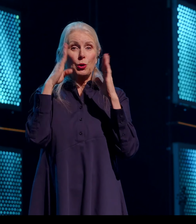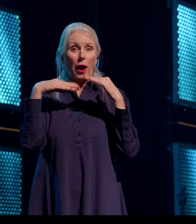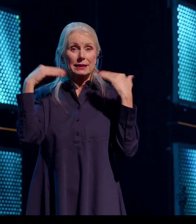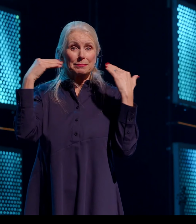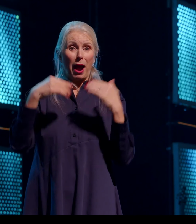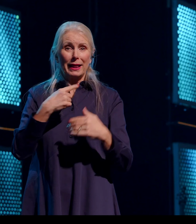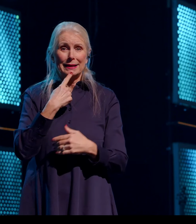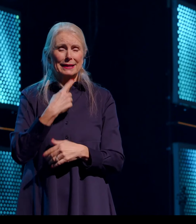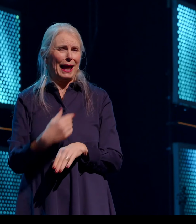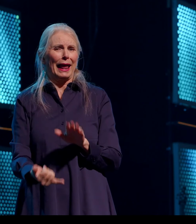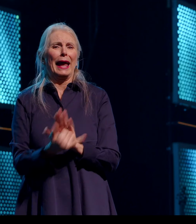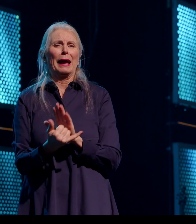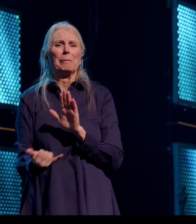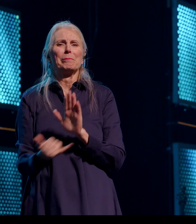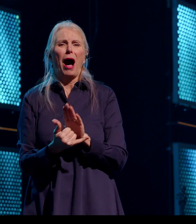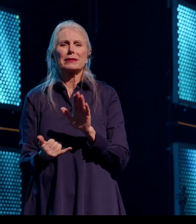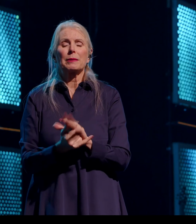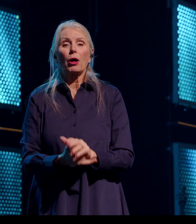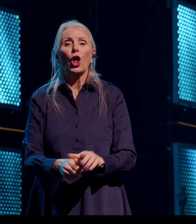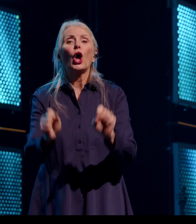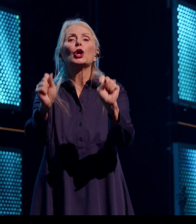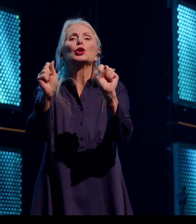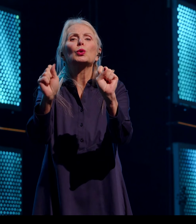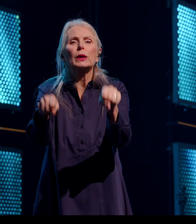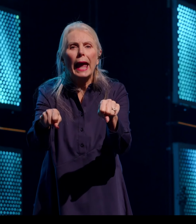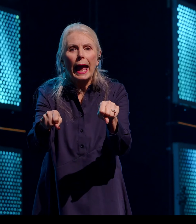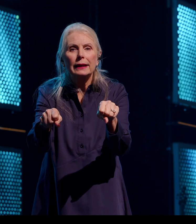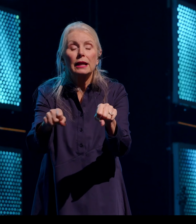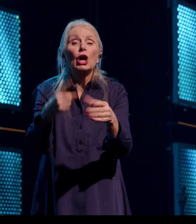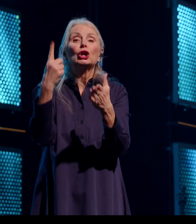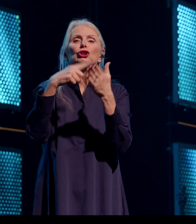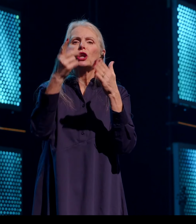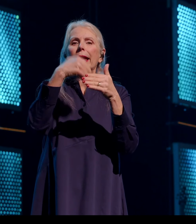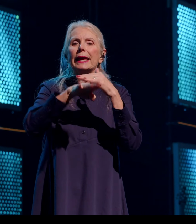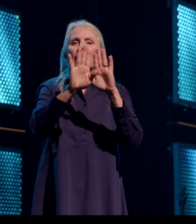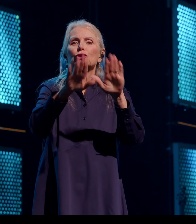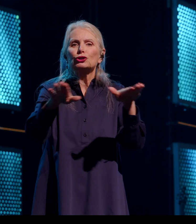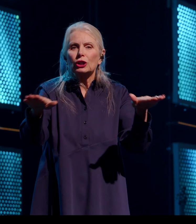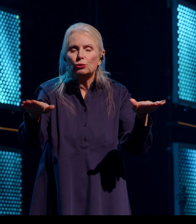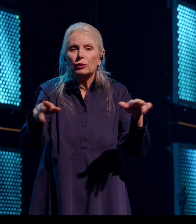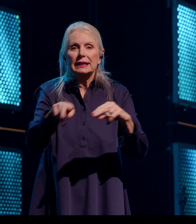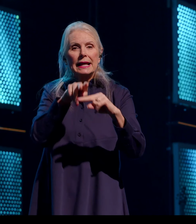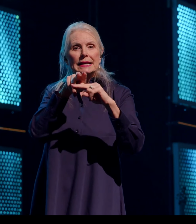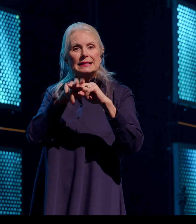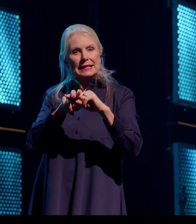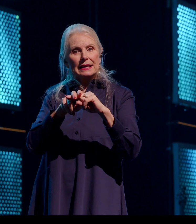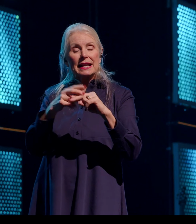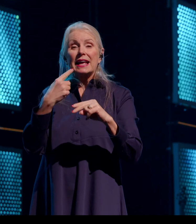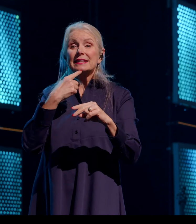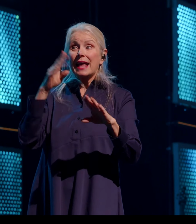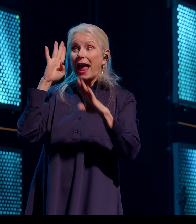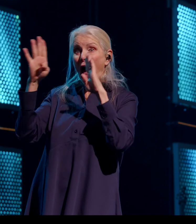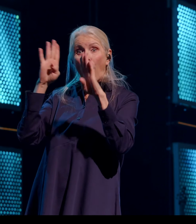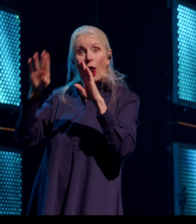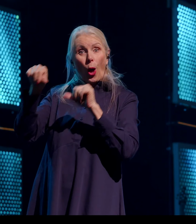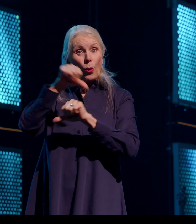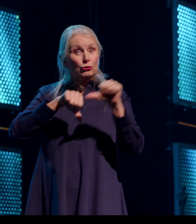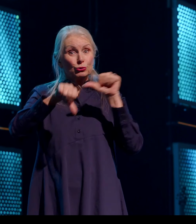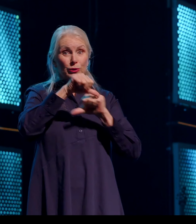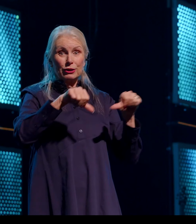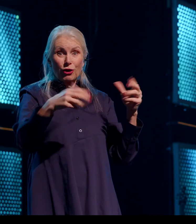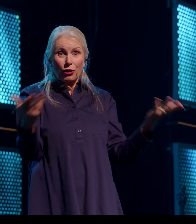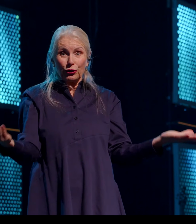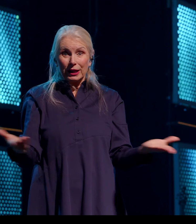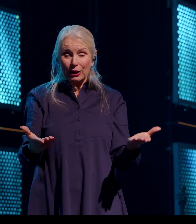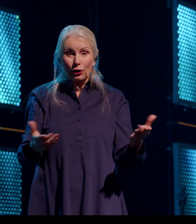impossible. It's not impossible. You can do it. To have your kids checked in, to sit and say hello to the people that are next to you in the sections.